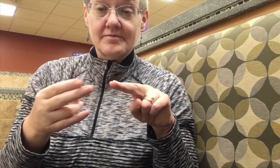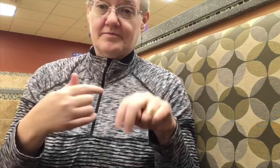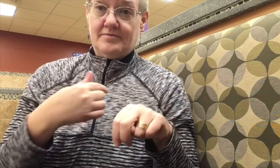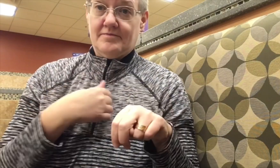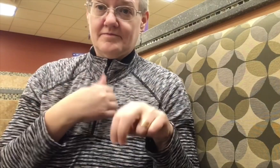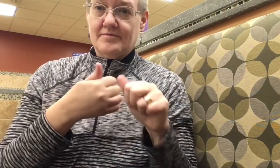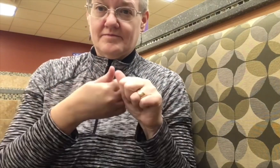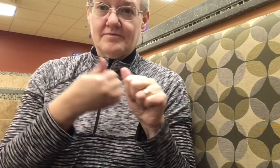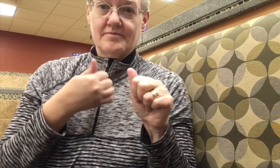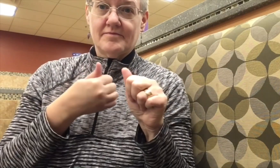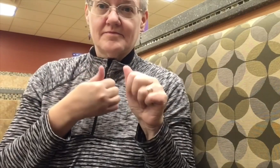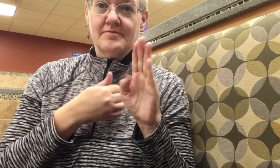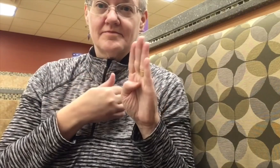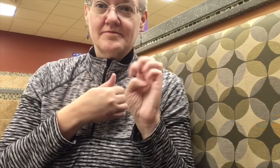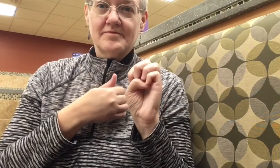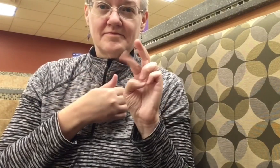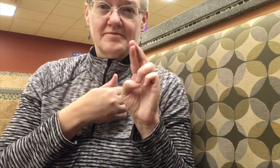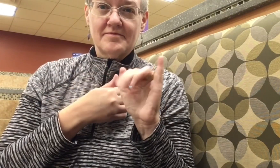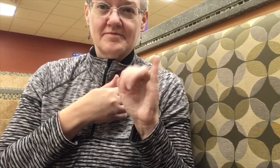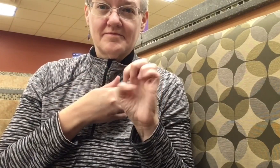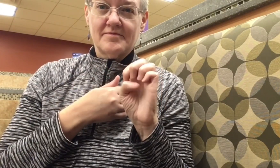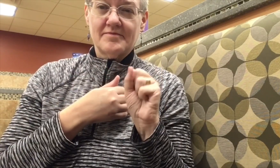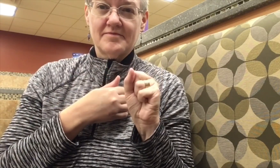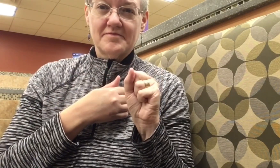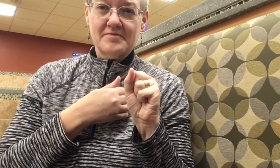For me, for weight loss, I avoid berries.